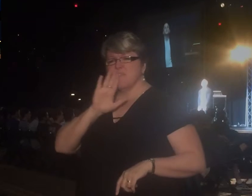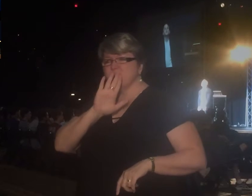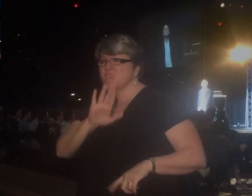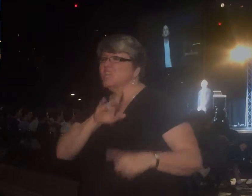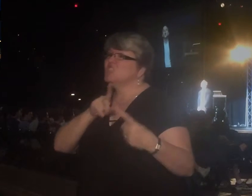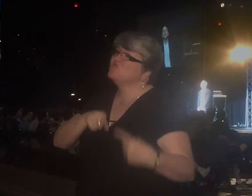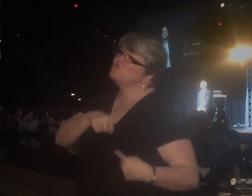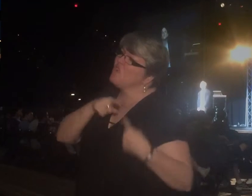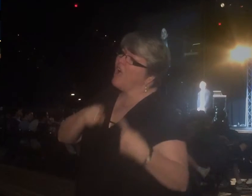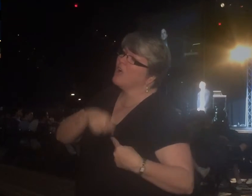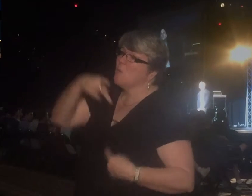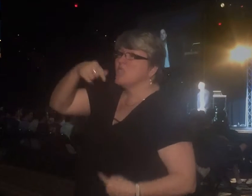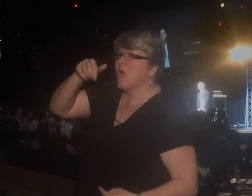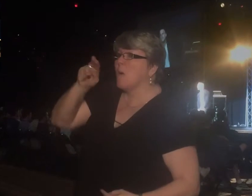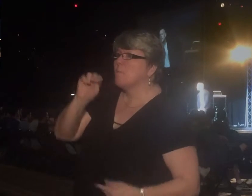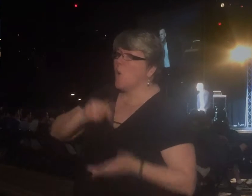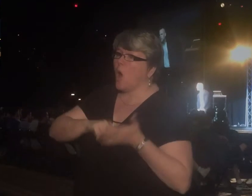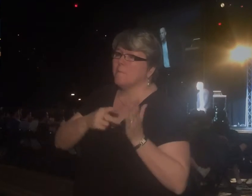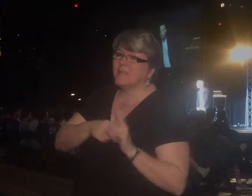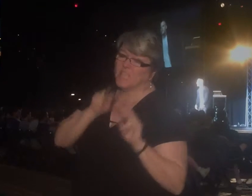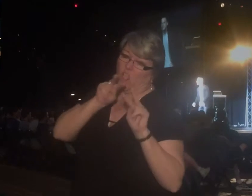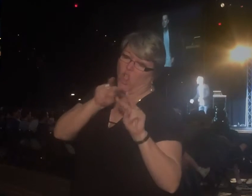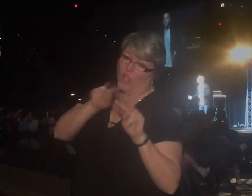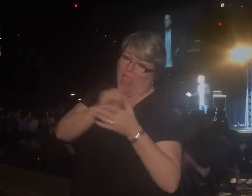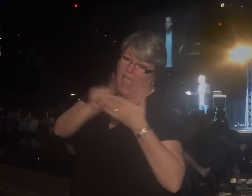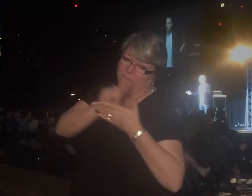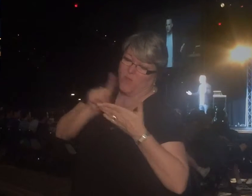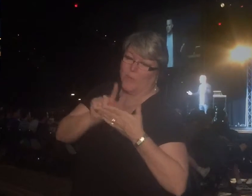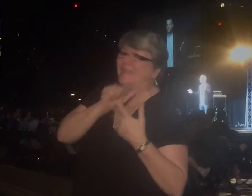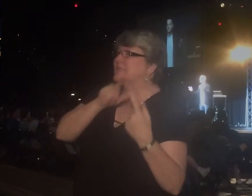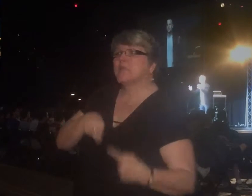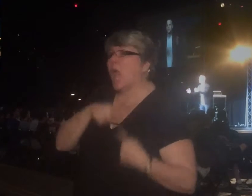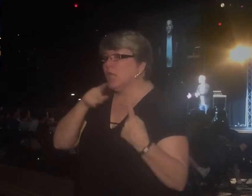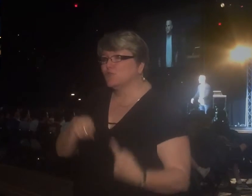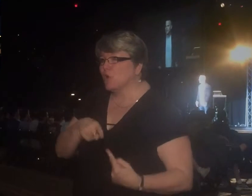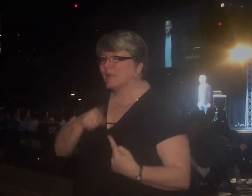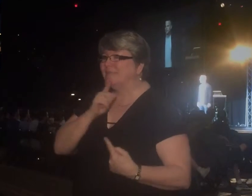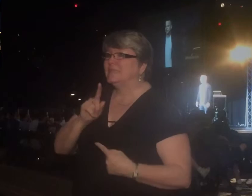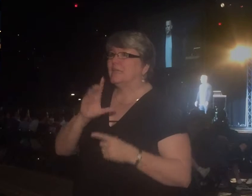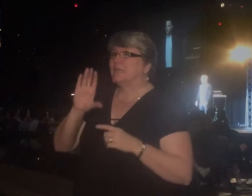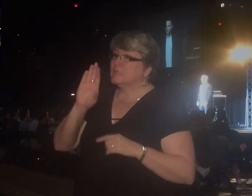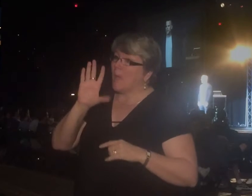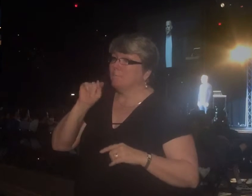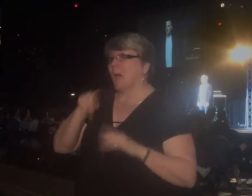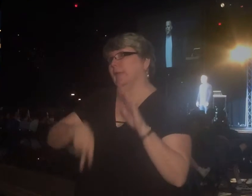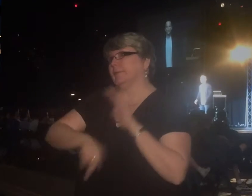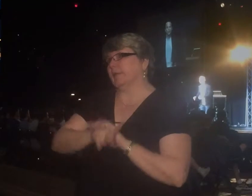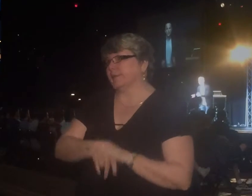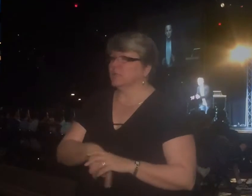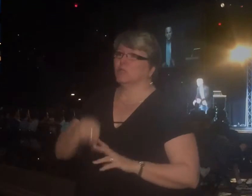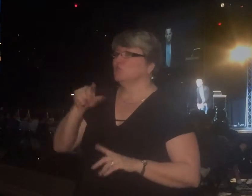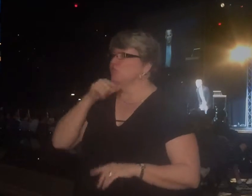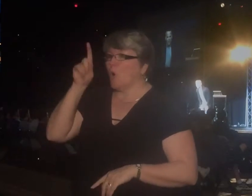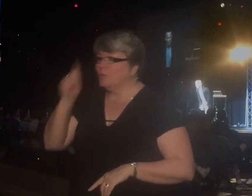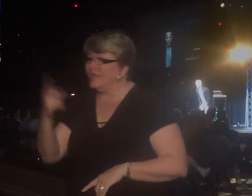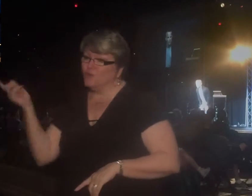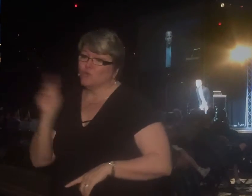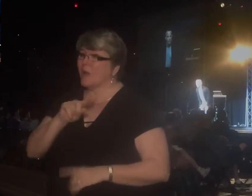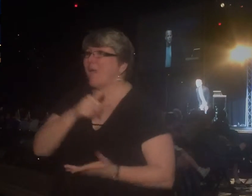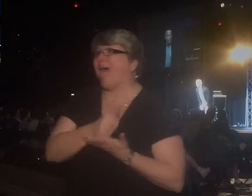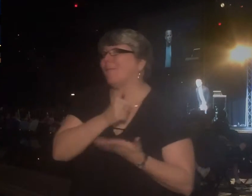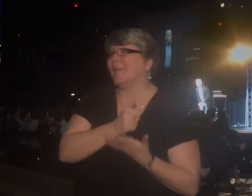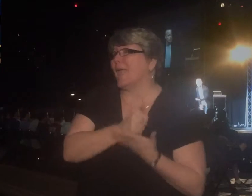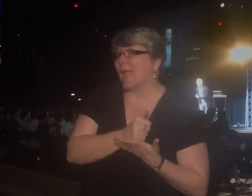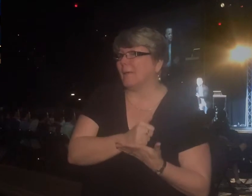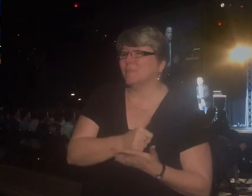him. And if his struggle with pornography means he's looking at it every week, he's not struggling. He's getting his butt kicked. And you